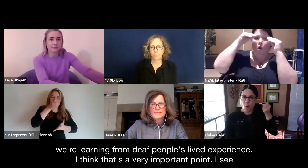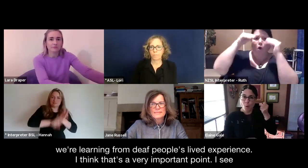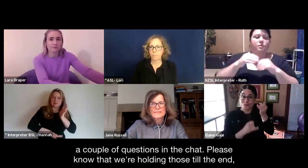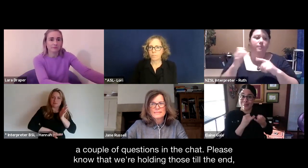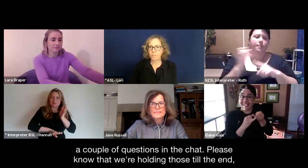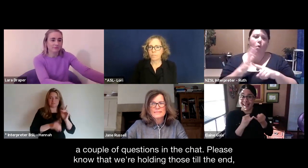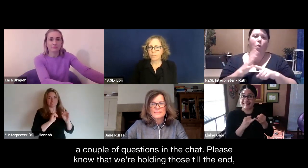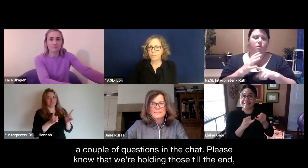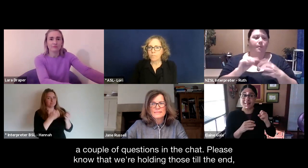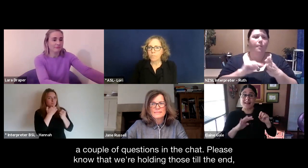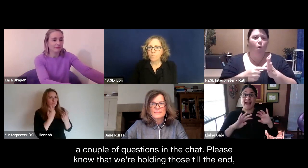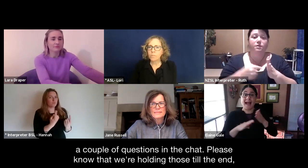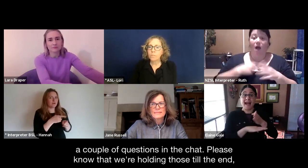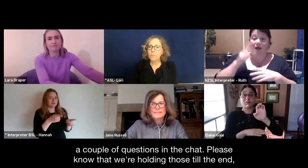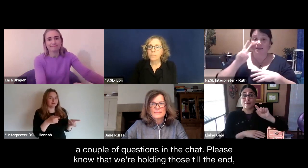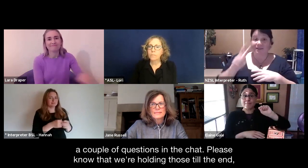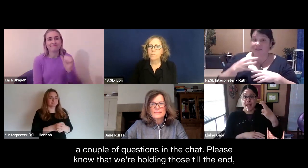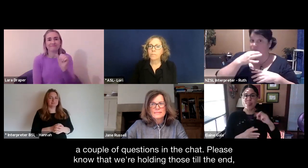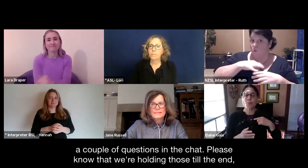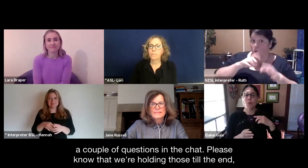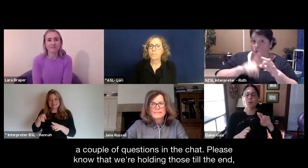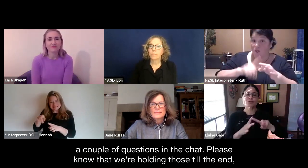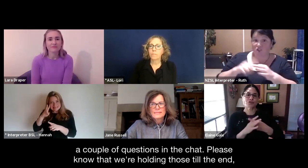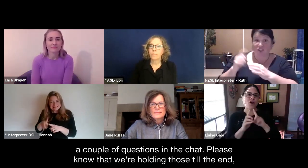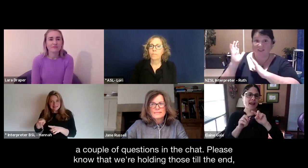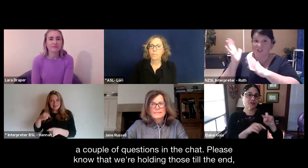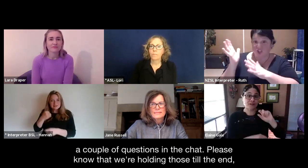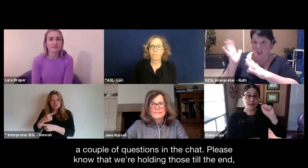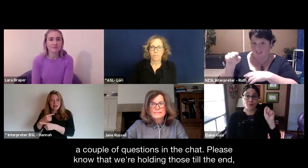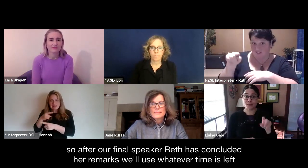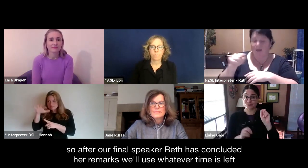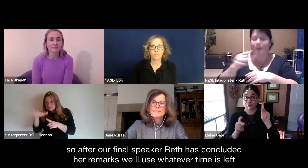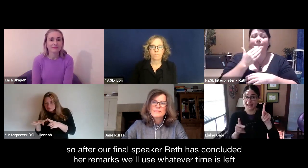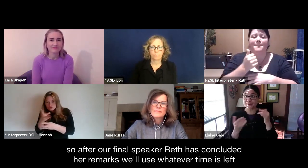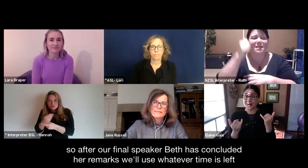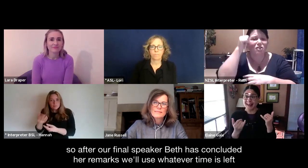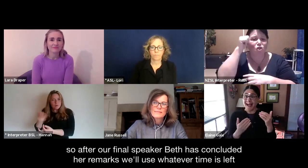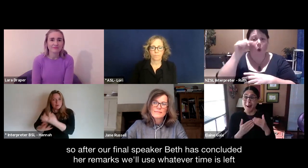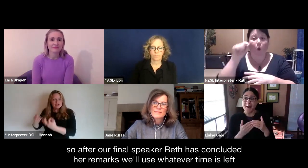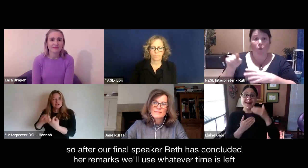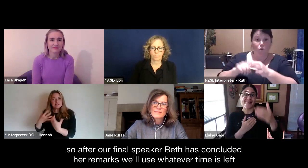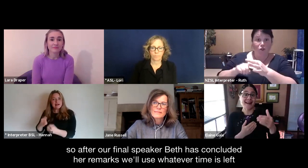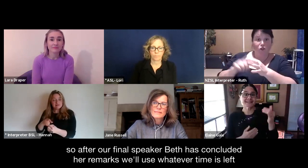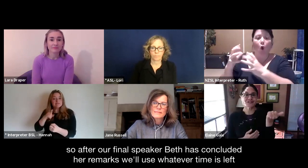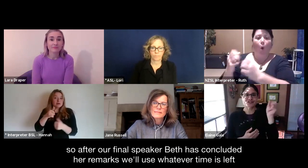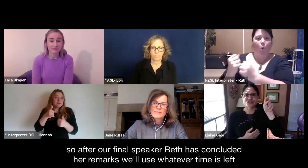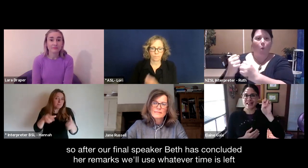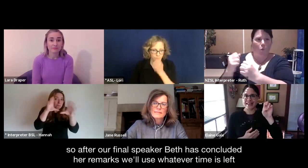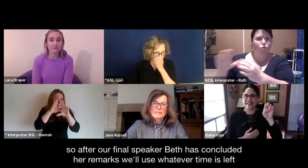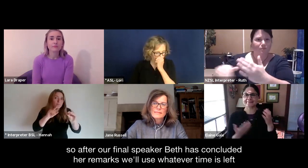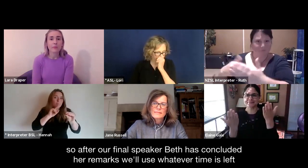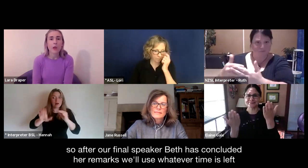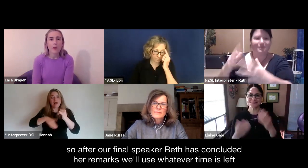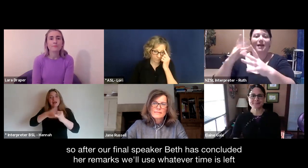I see a couple of questions in the chat. Please know that we're holding those till the end. So after our final speaker, Beth has concluded her